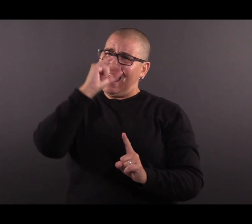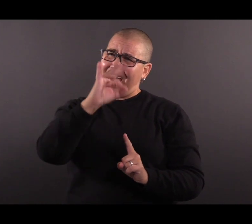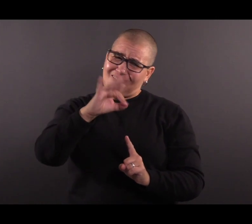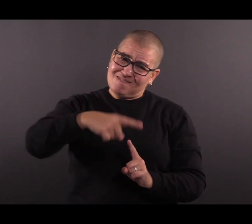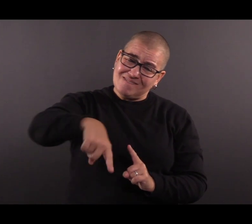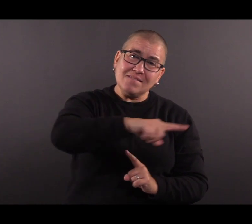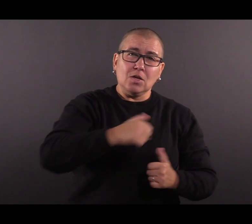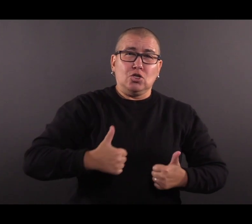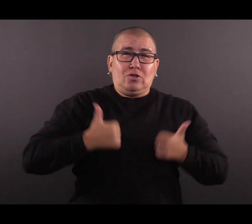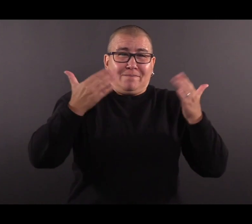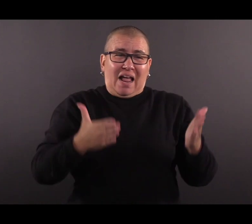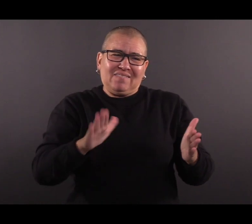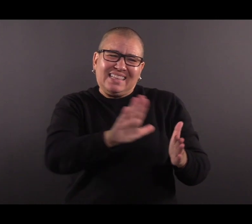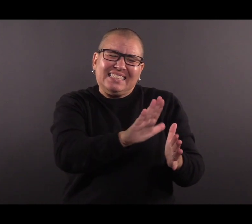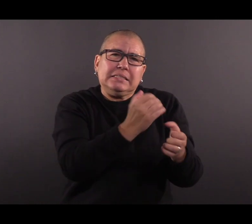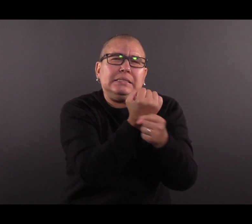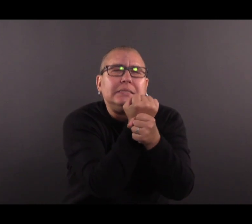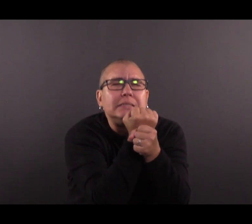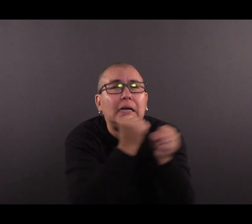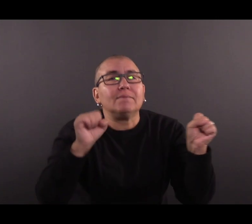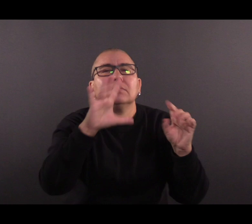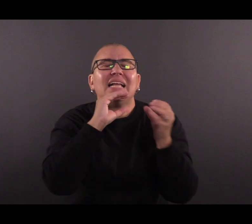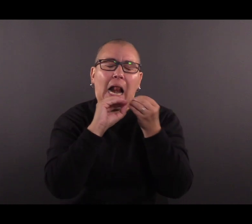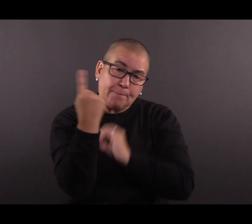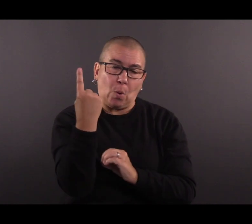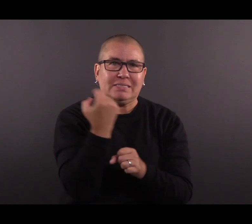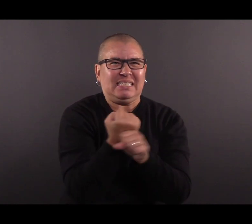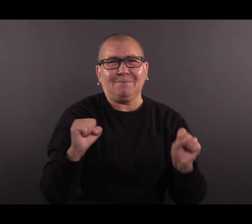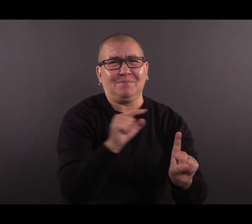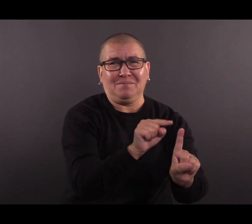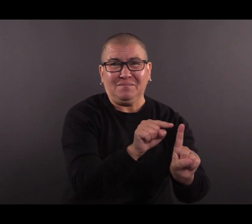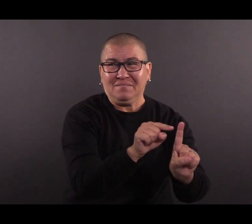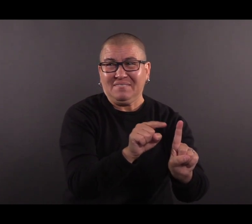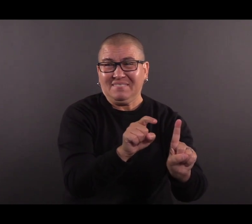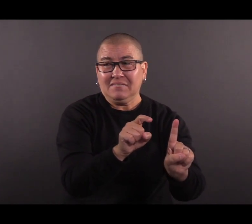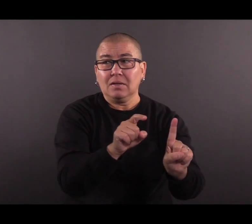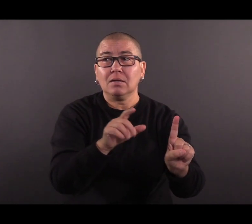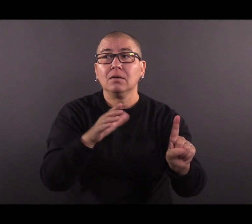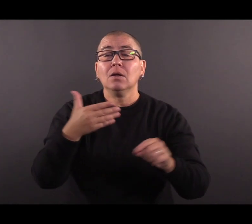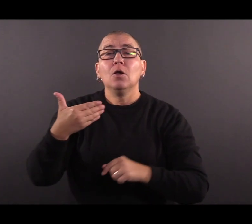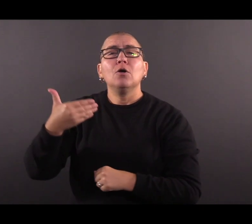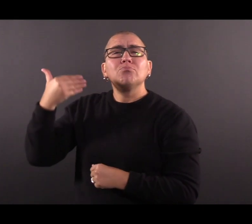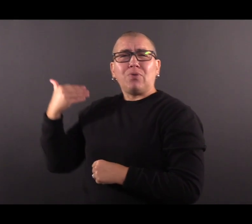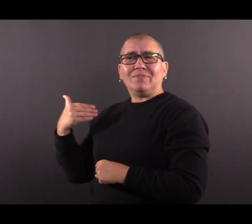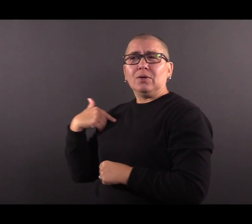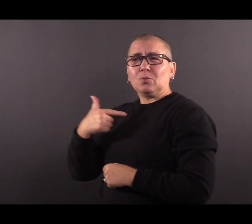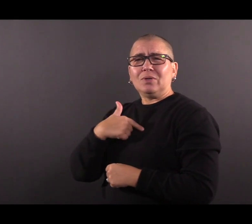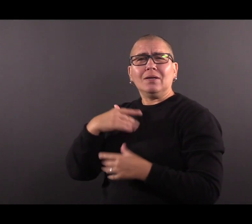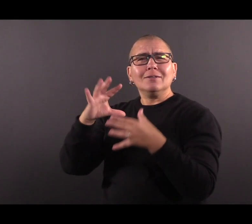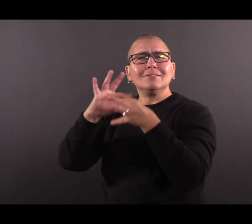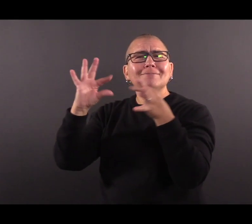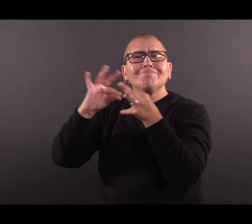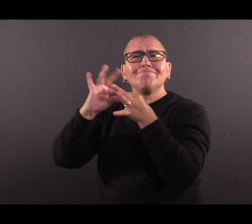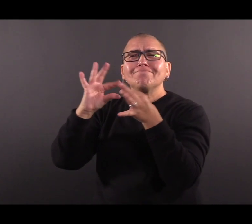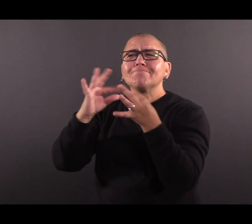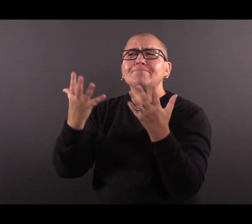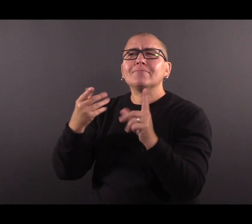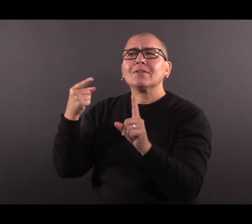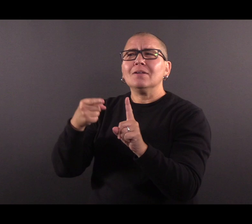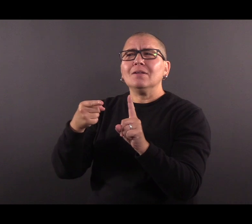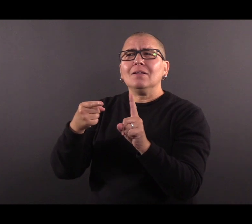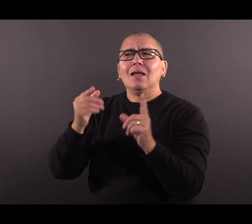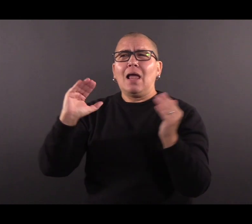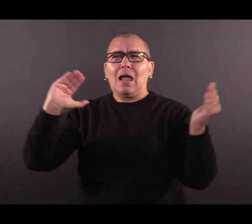that survivor safety, privacy, and confidentiality are protected. In a previous session,